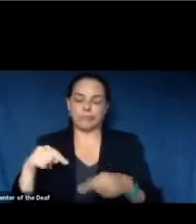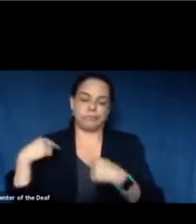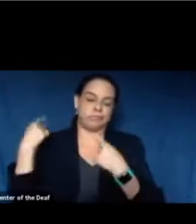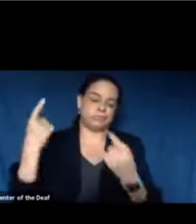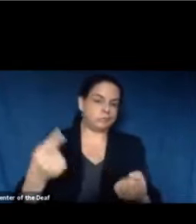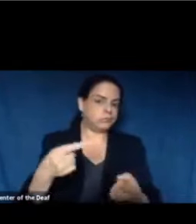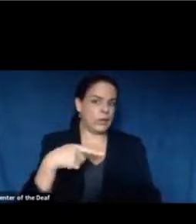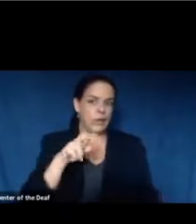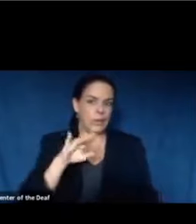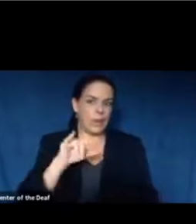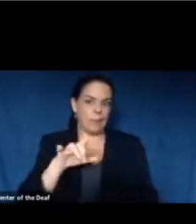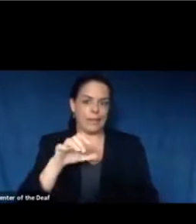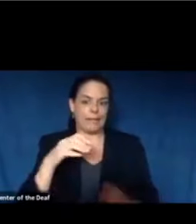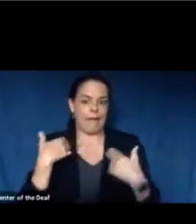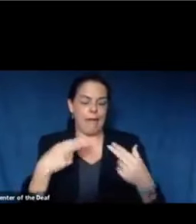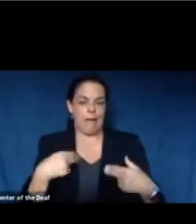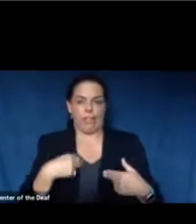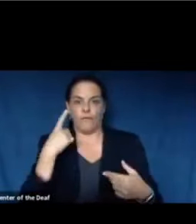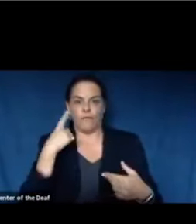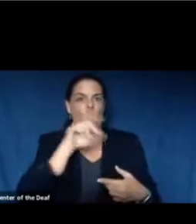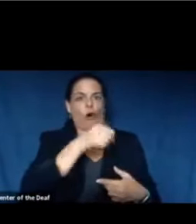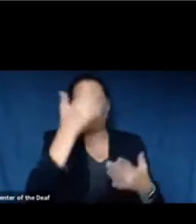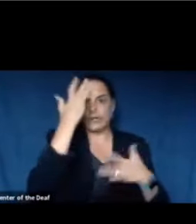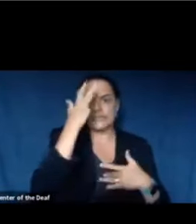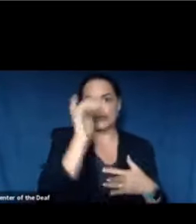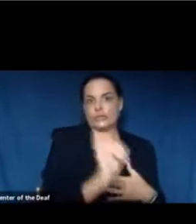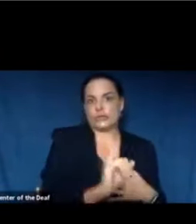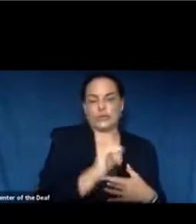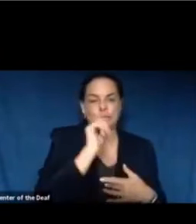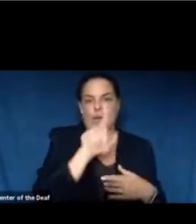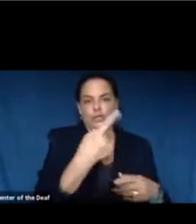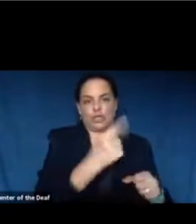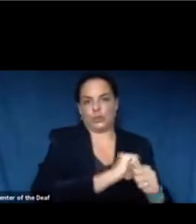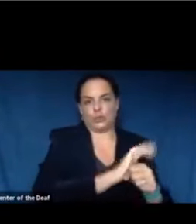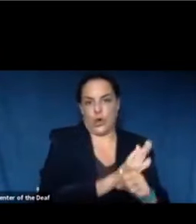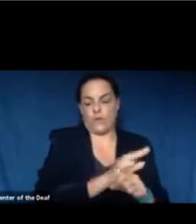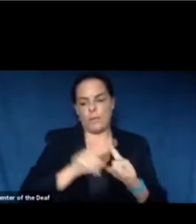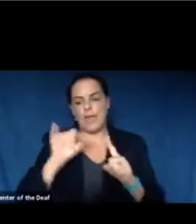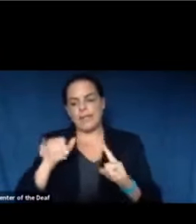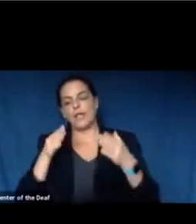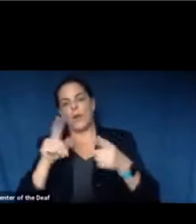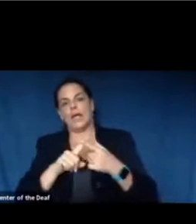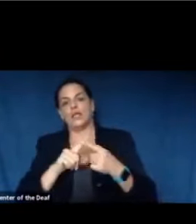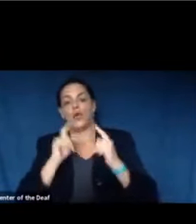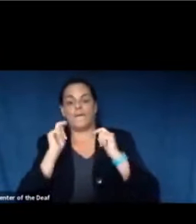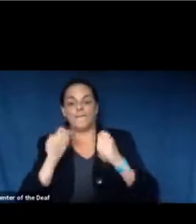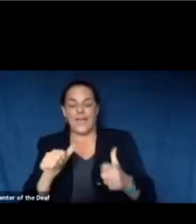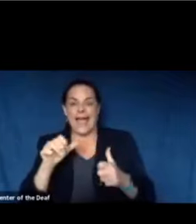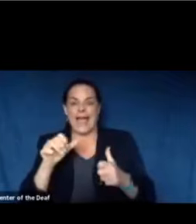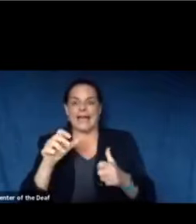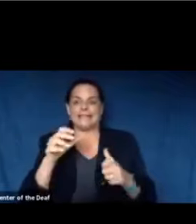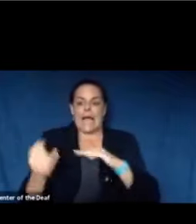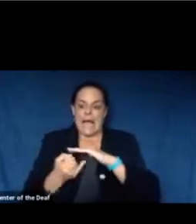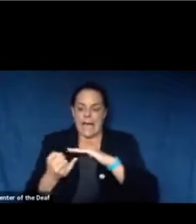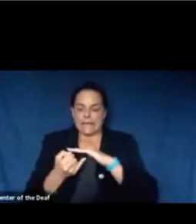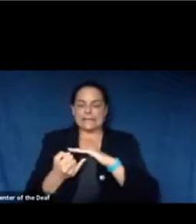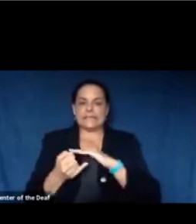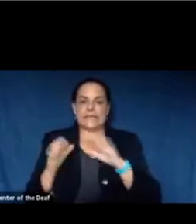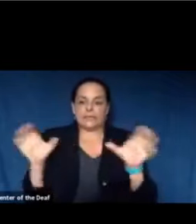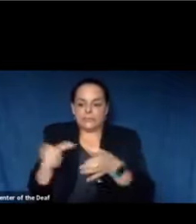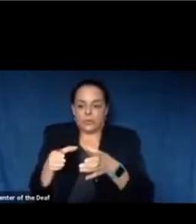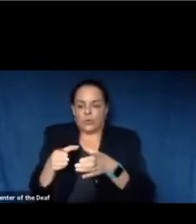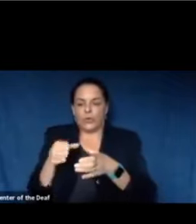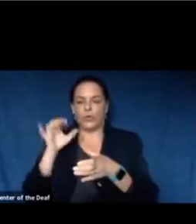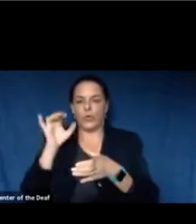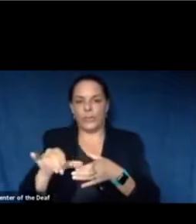health for other diseases as well. And it's a way to rapidly be able to isolate and effectively quarantine close contacts of cases. But